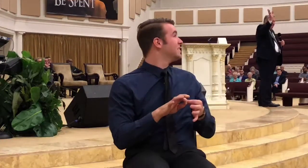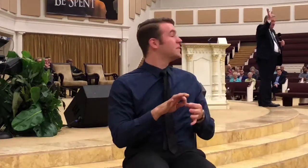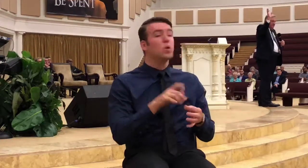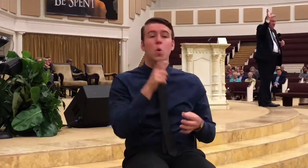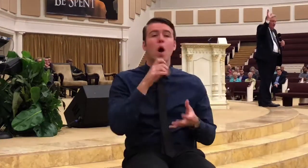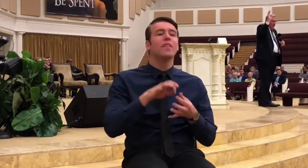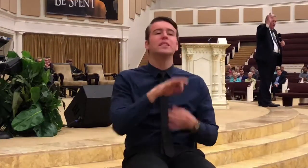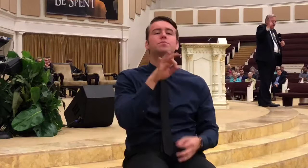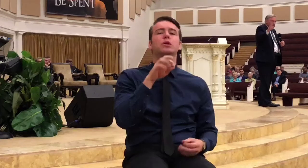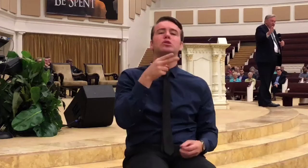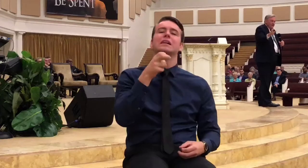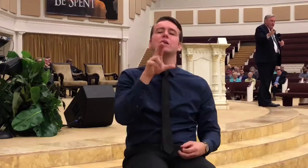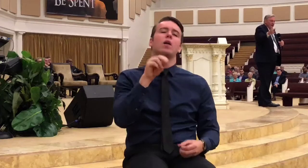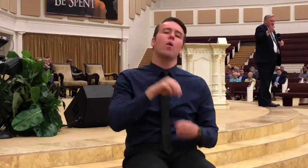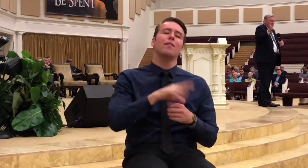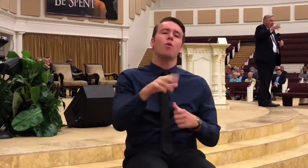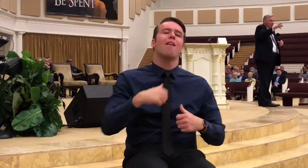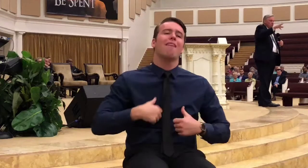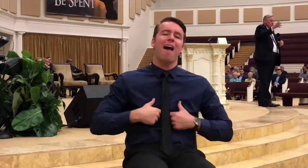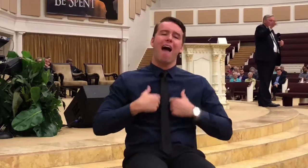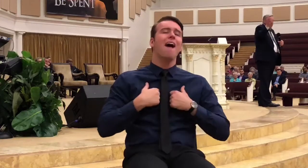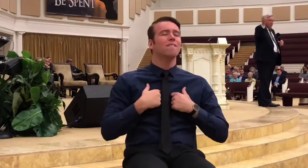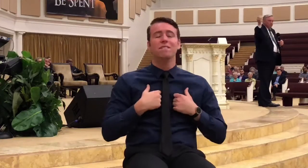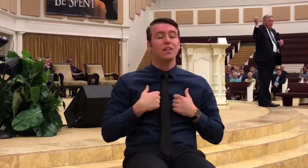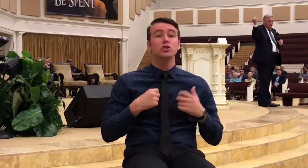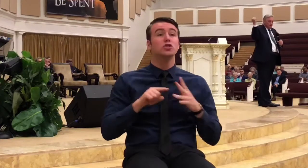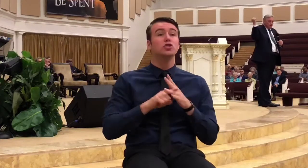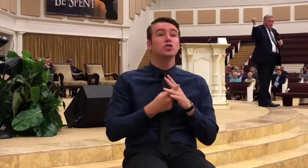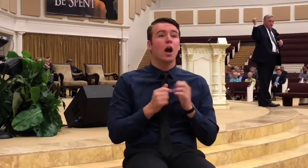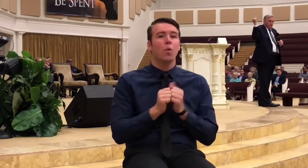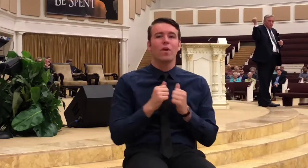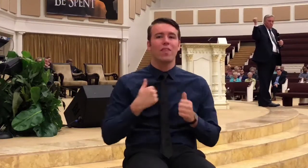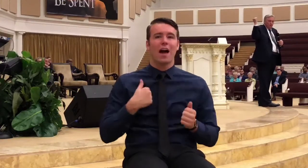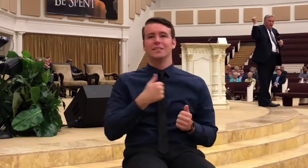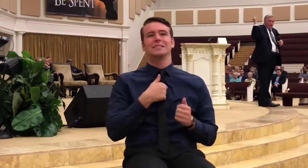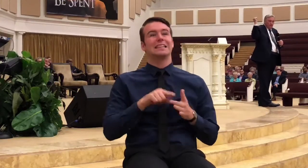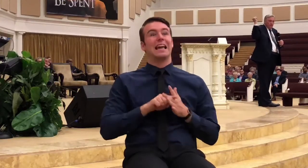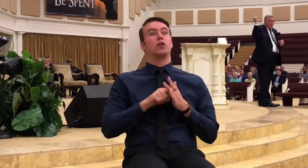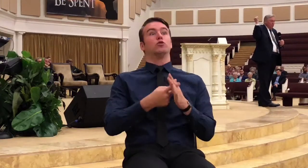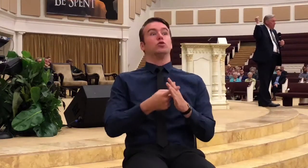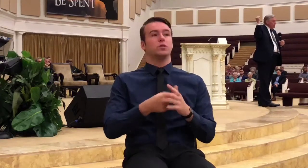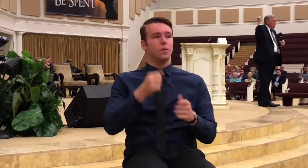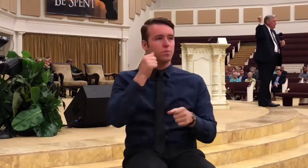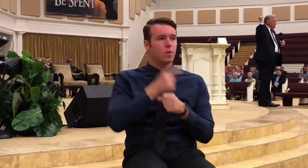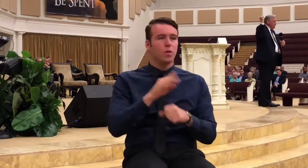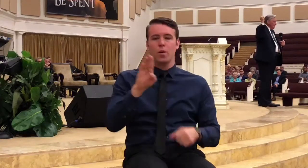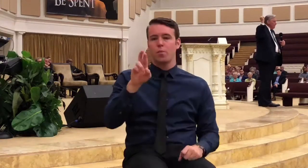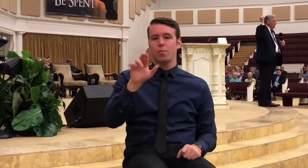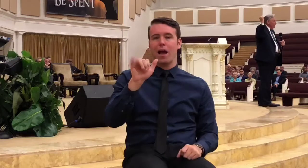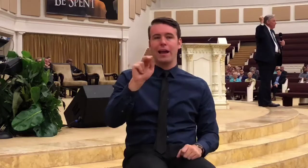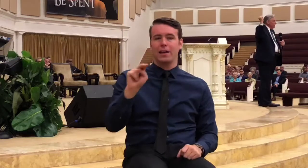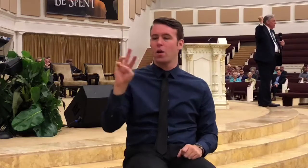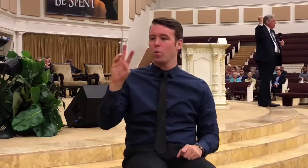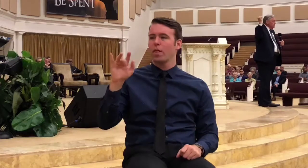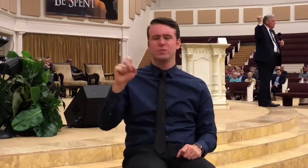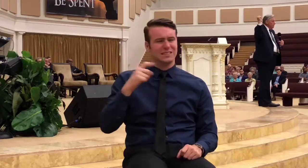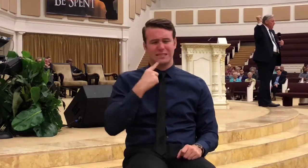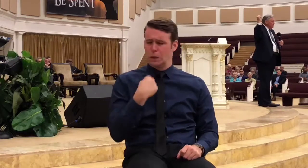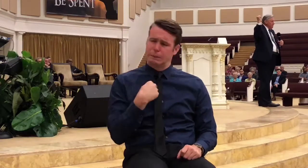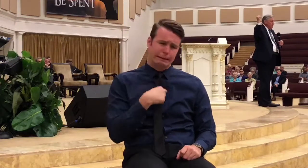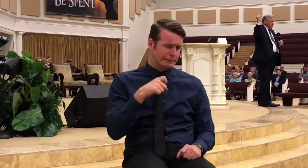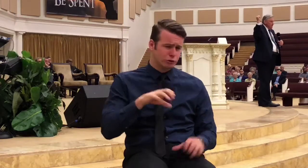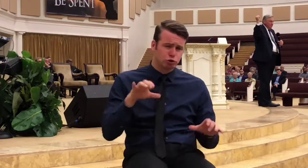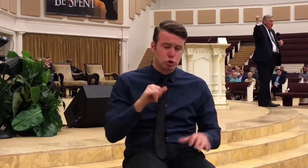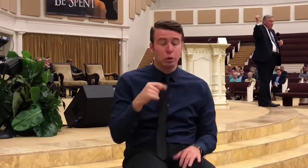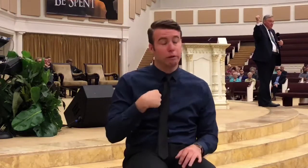in your life and all of that. And that all started with us introducing, but Brian Williams said we need to do this. And so